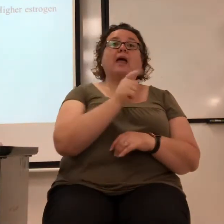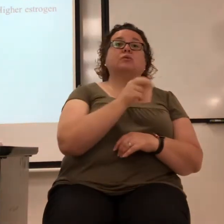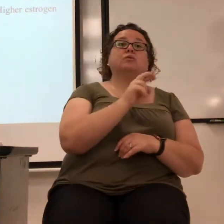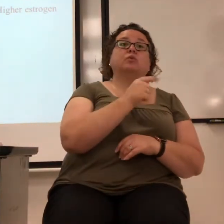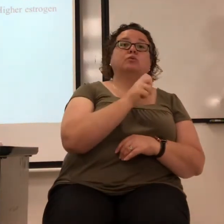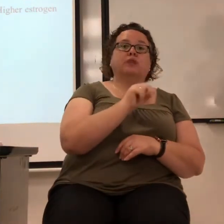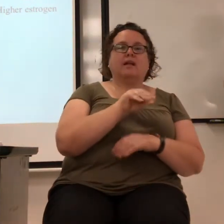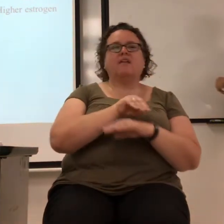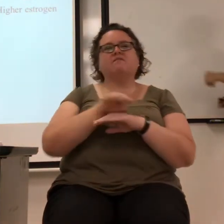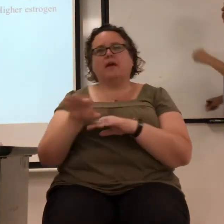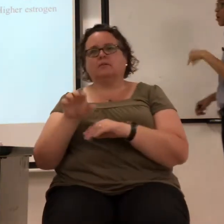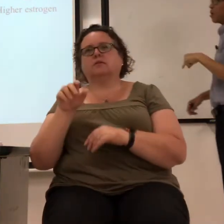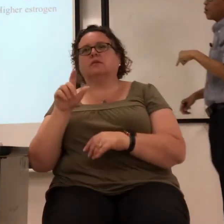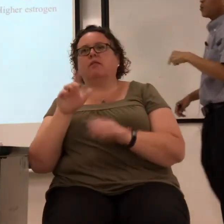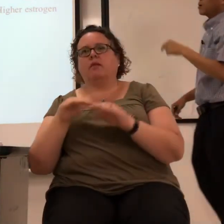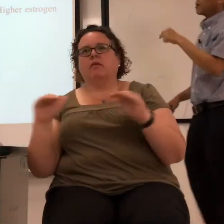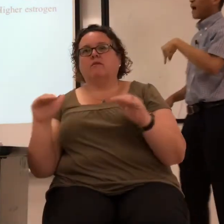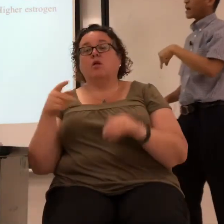Prolactin,